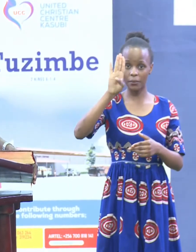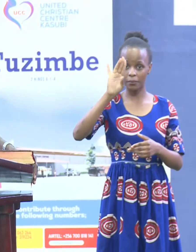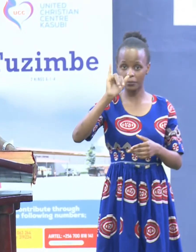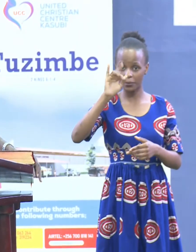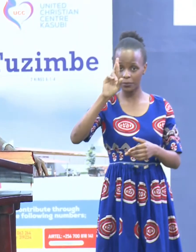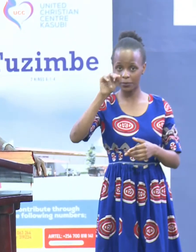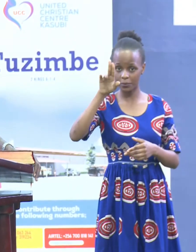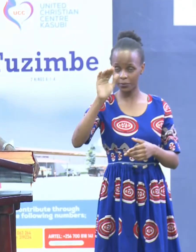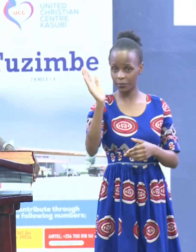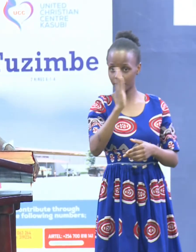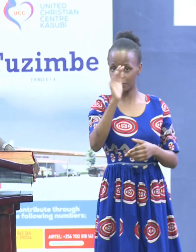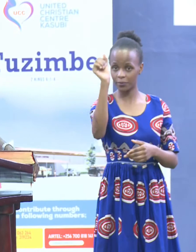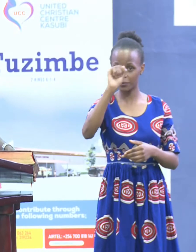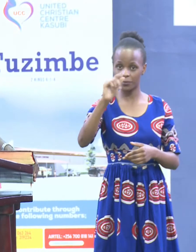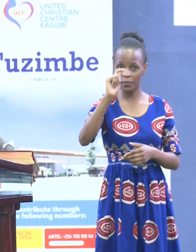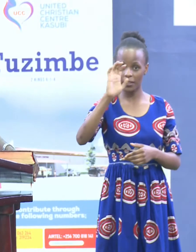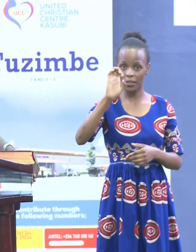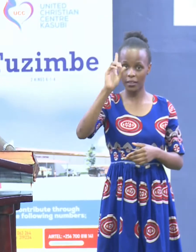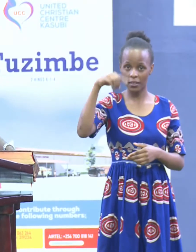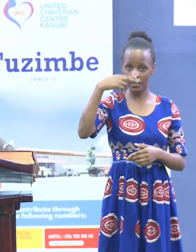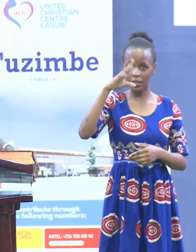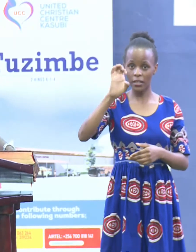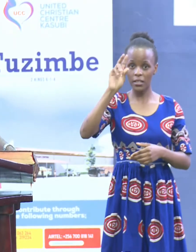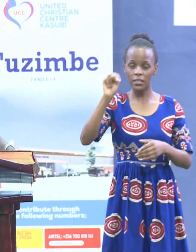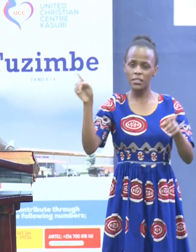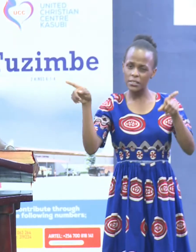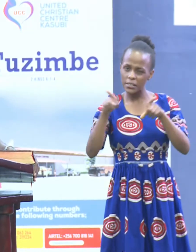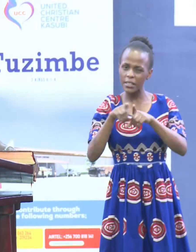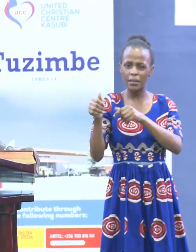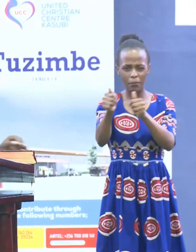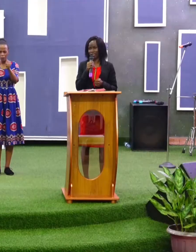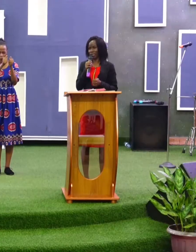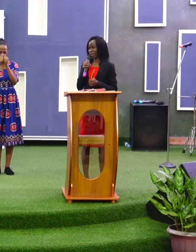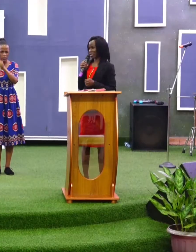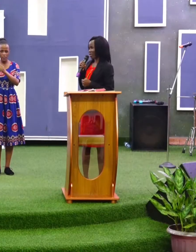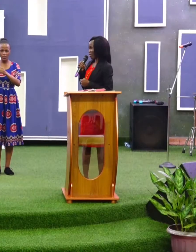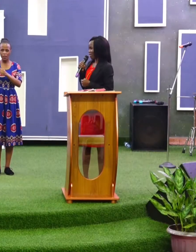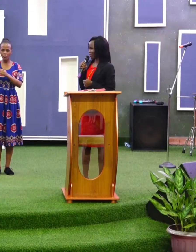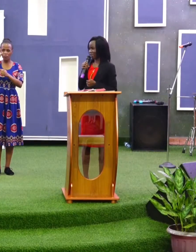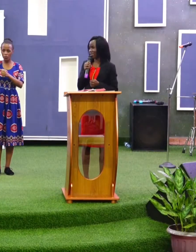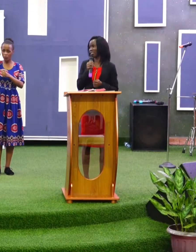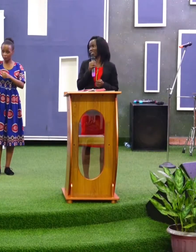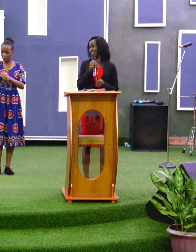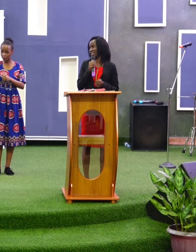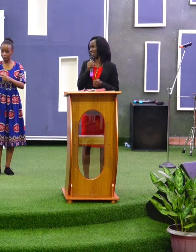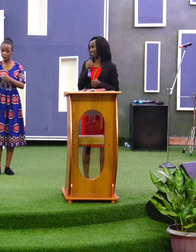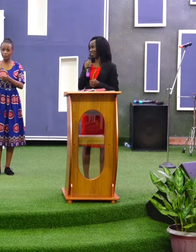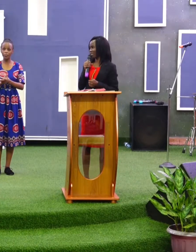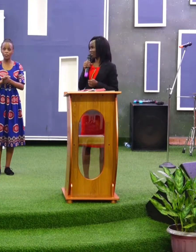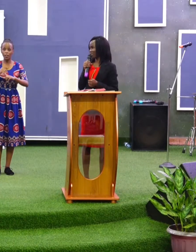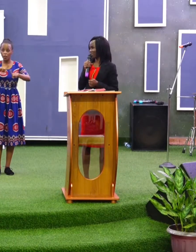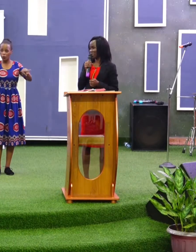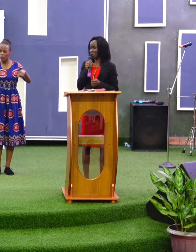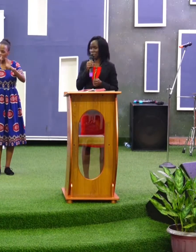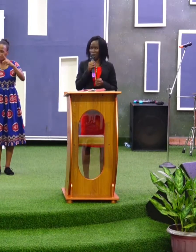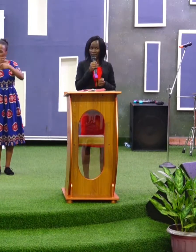name is Mubiru Steven. And the one mune Kagoya Afua, Mkwano Gwange. Together with Kagoya Afua. Tuliba